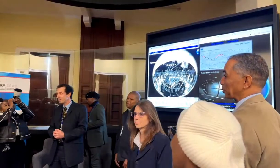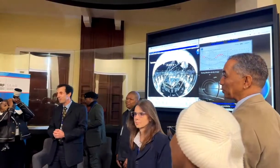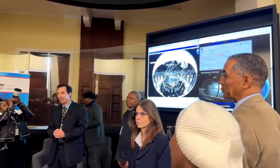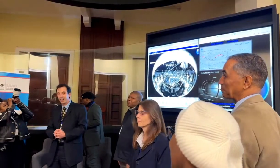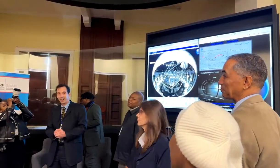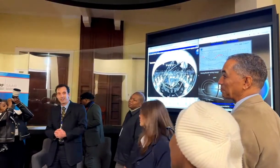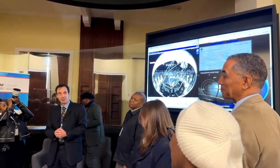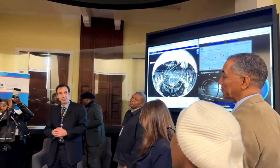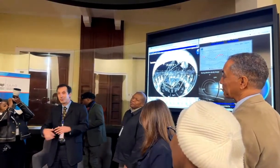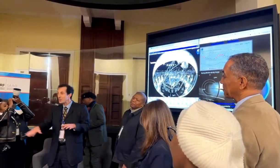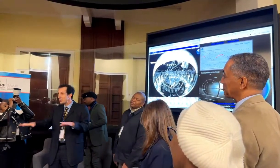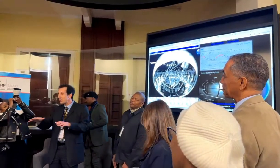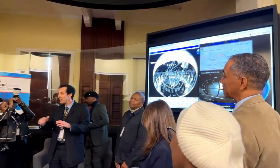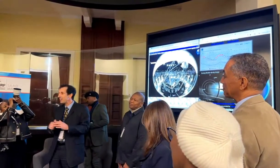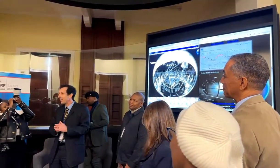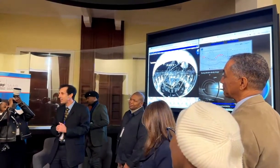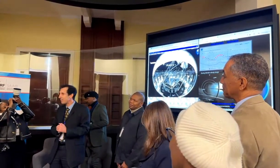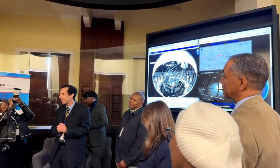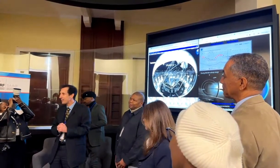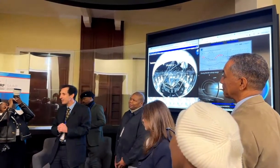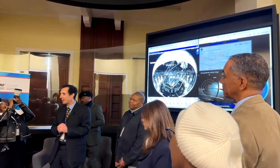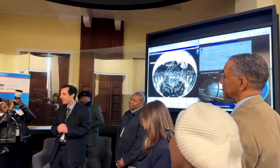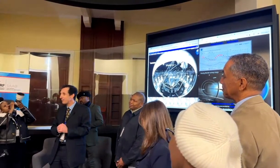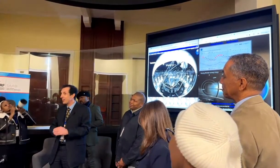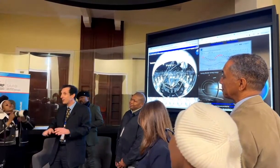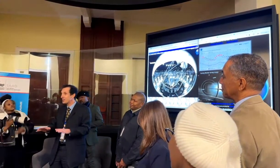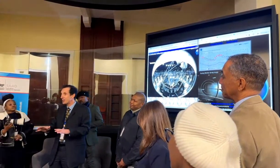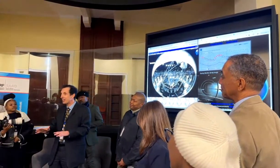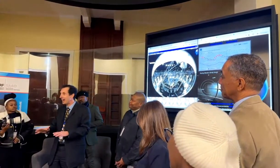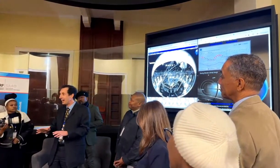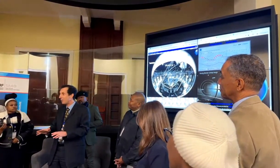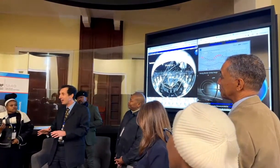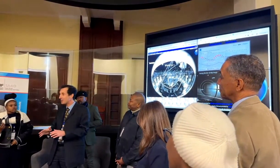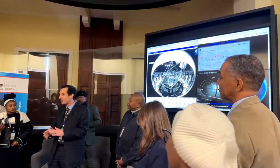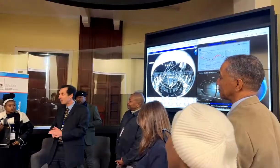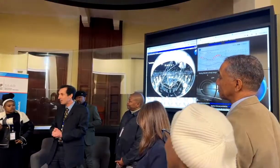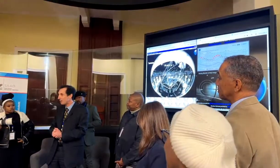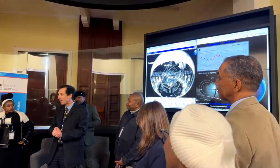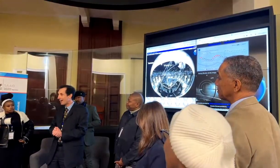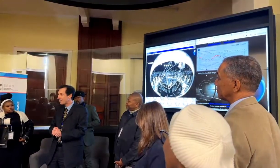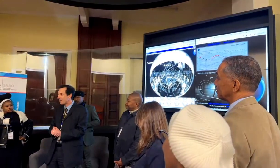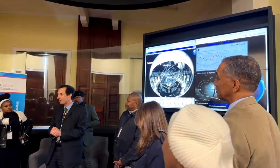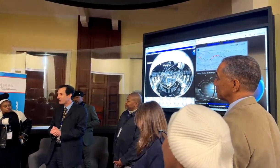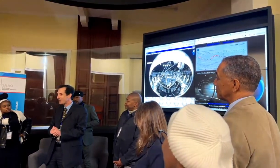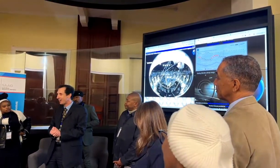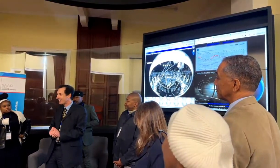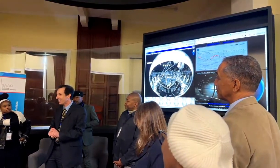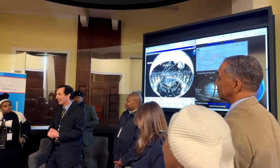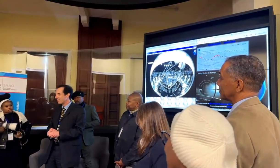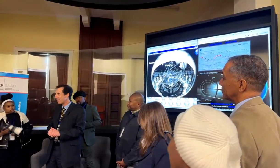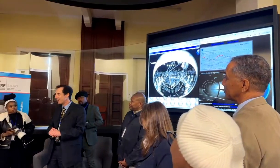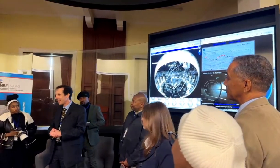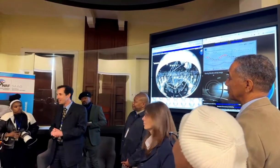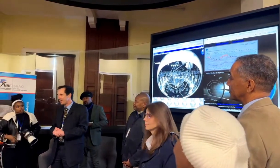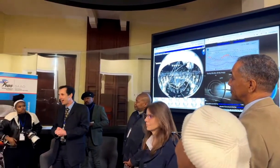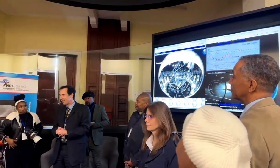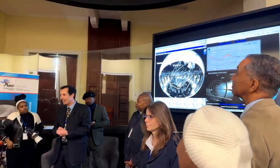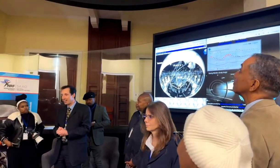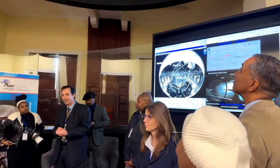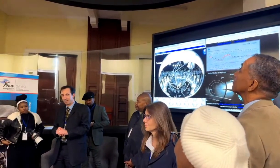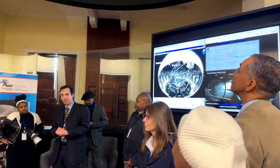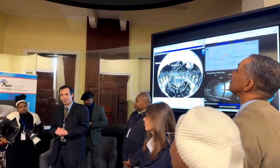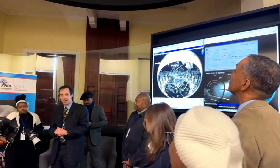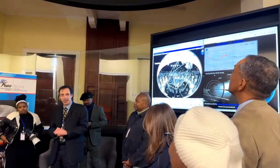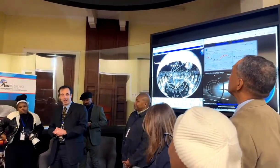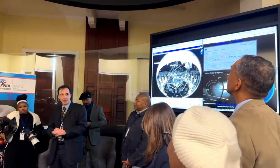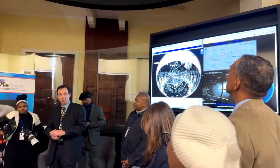here. So that's the two unique things about this. I don't think you'll see that anywhere else in the world. Perhaps people will start replicating our